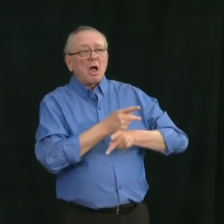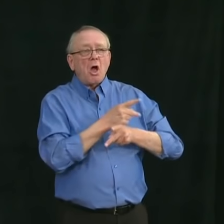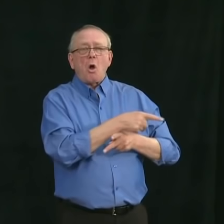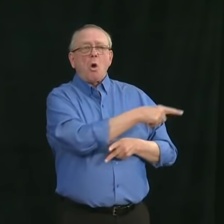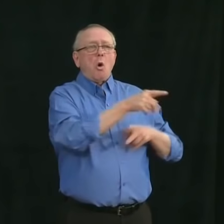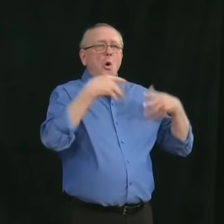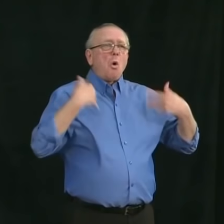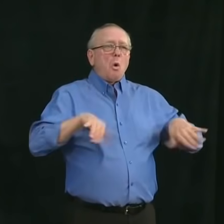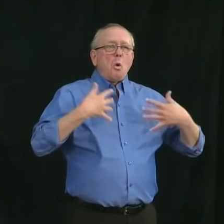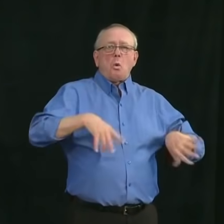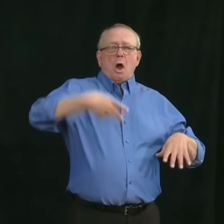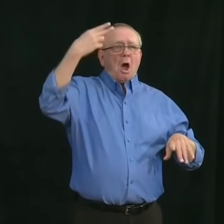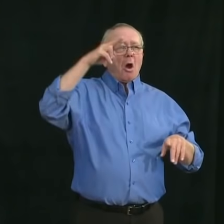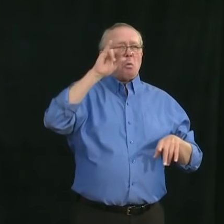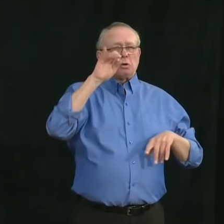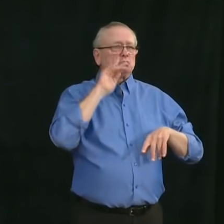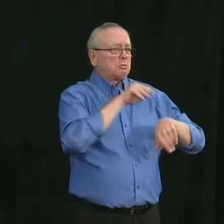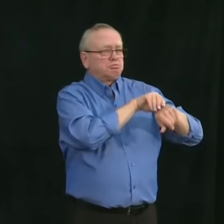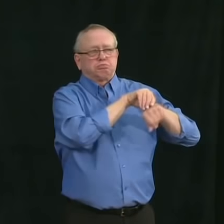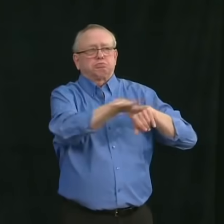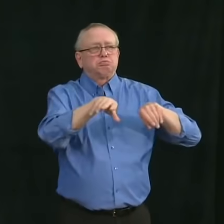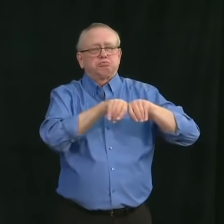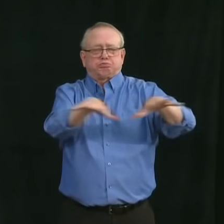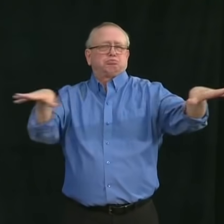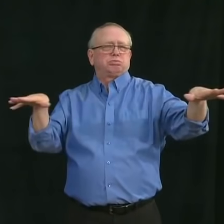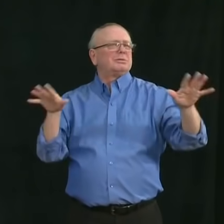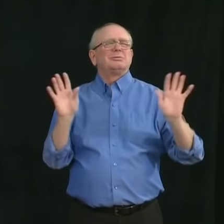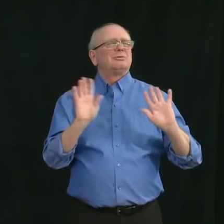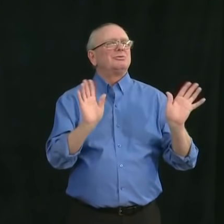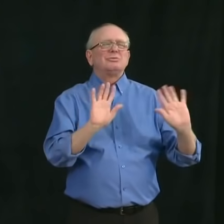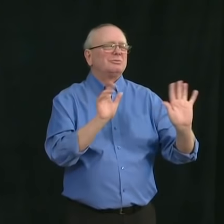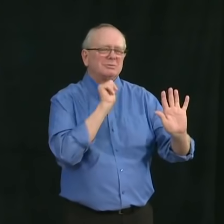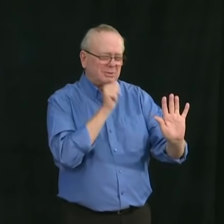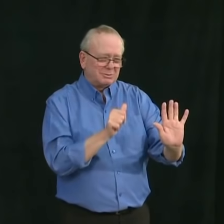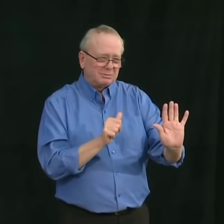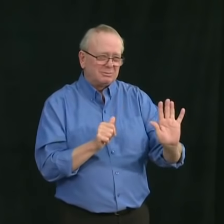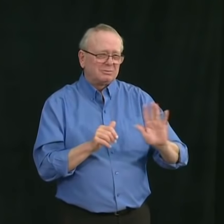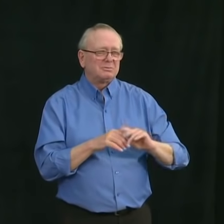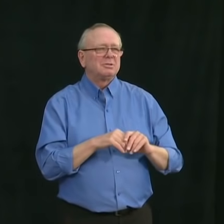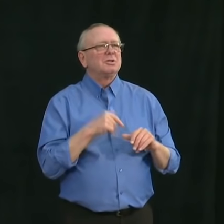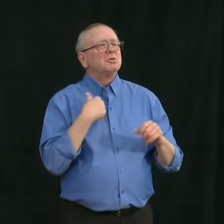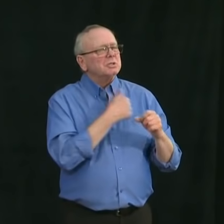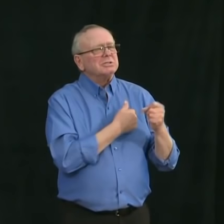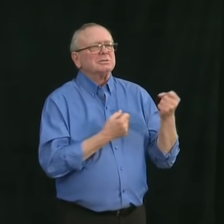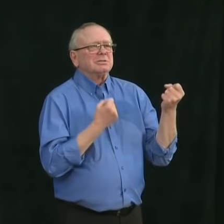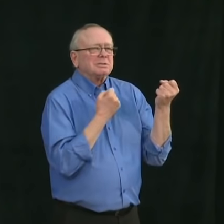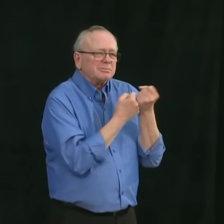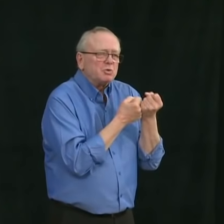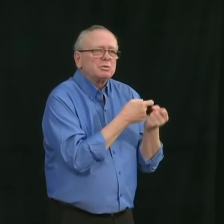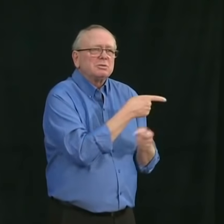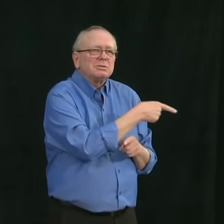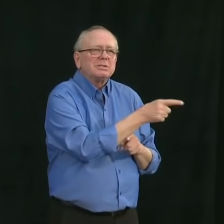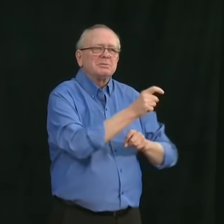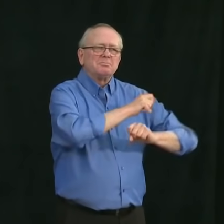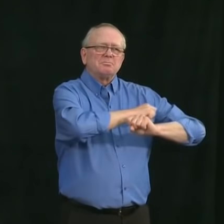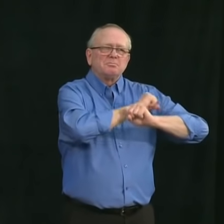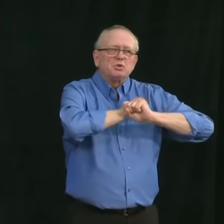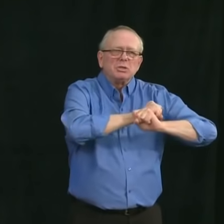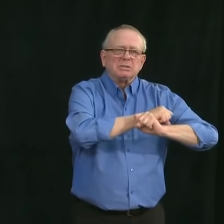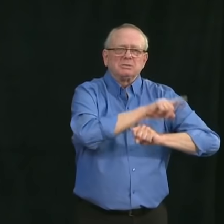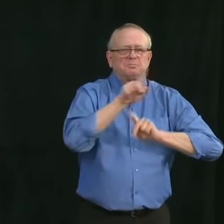to support these workers and their effort to protect patient health, not to create fear or stigmatize them.